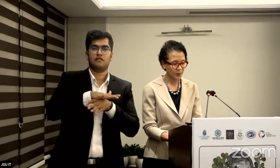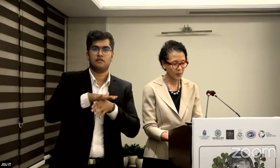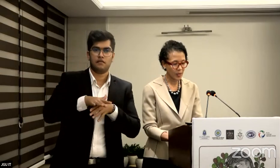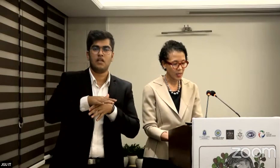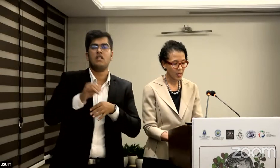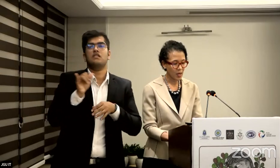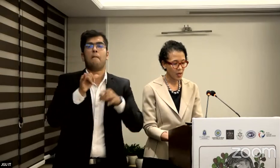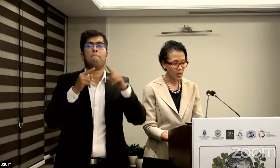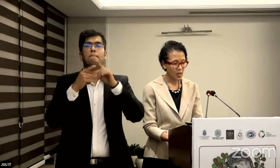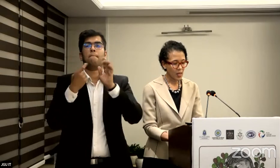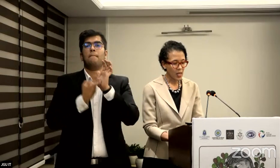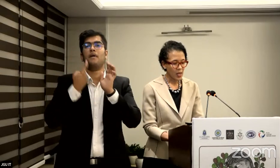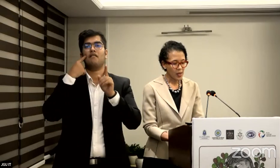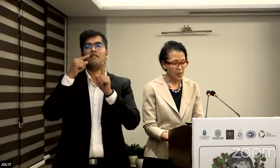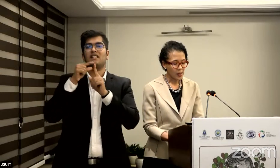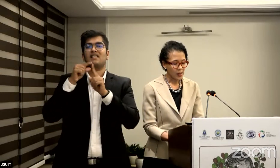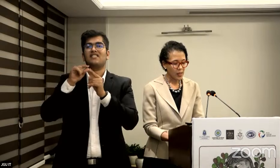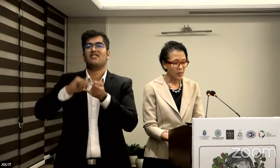TRIPS.